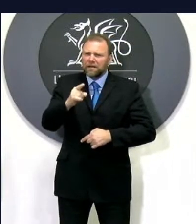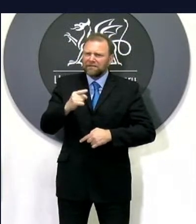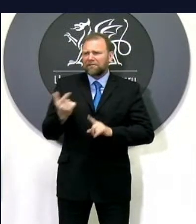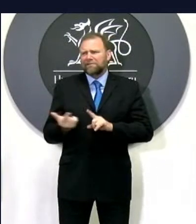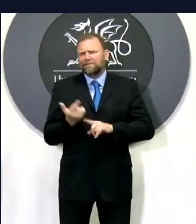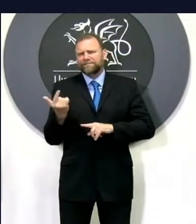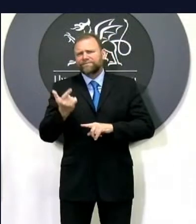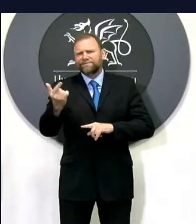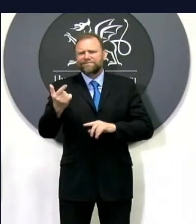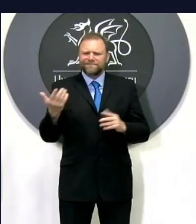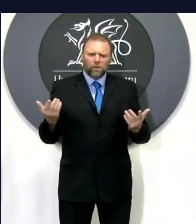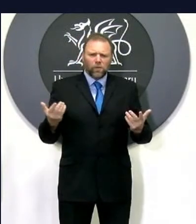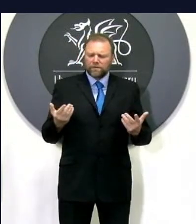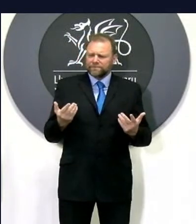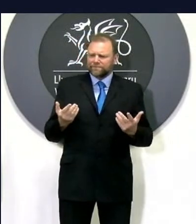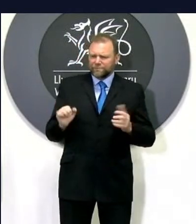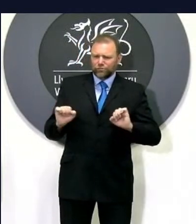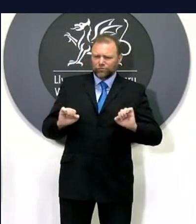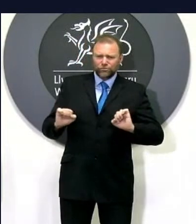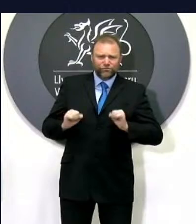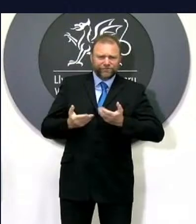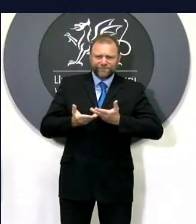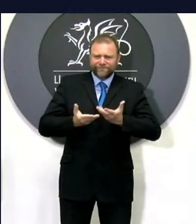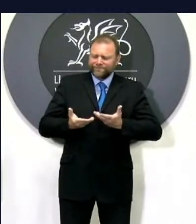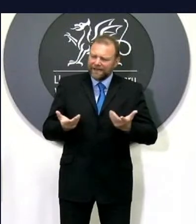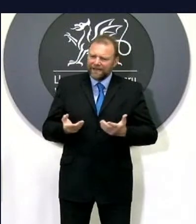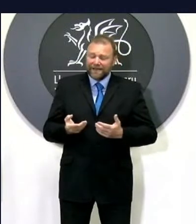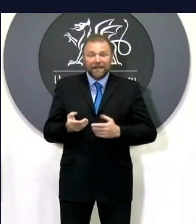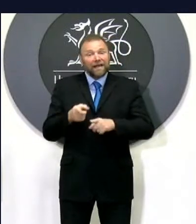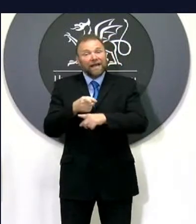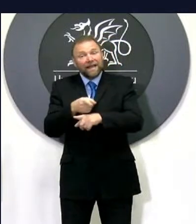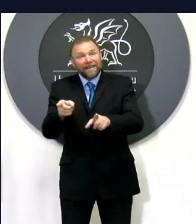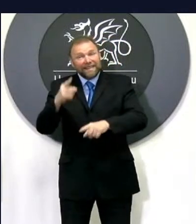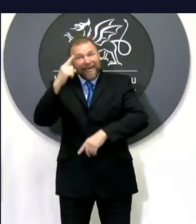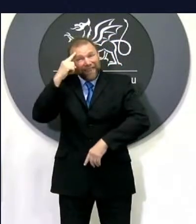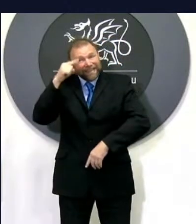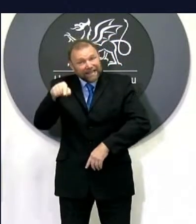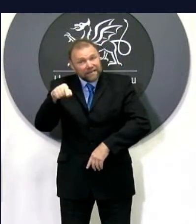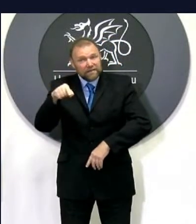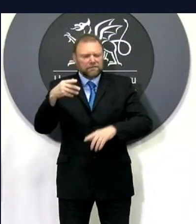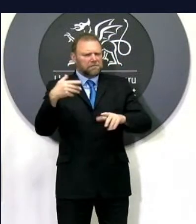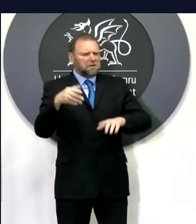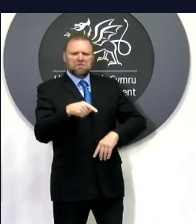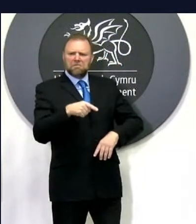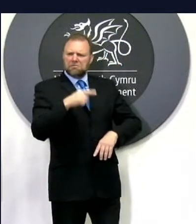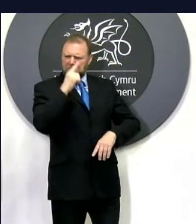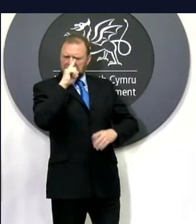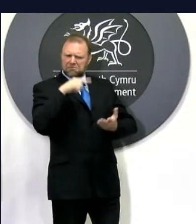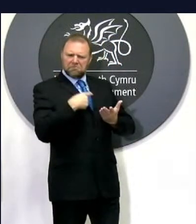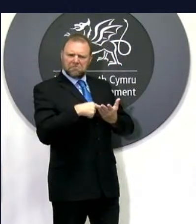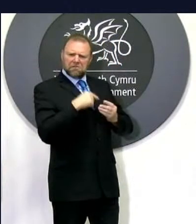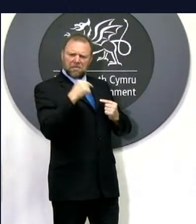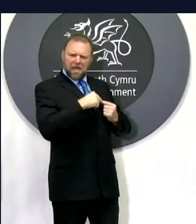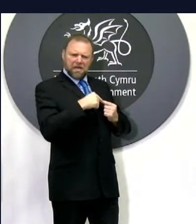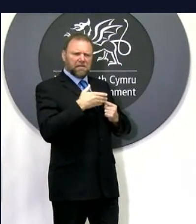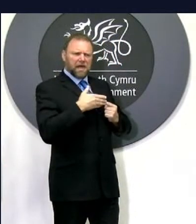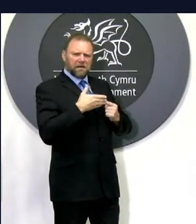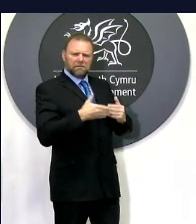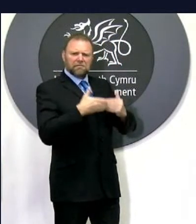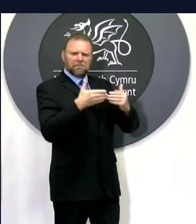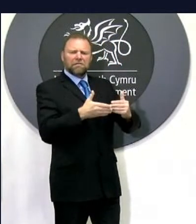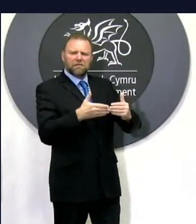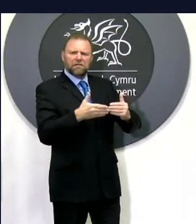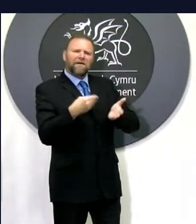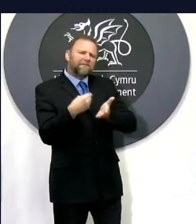from viable trading. And they think that you moved the goalposts on them in terms of financial support